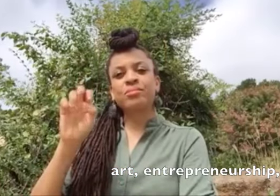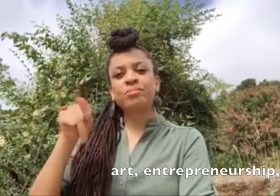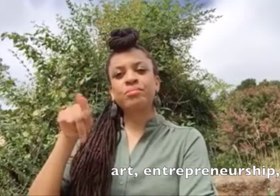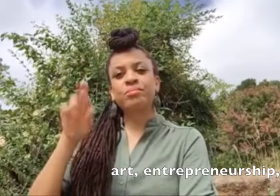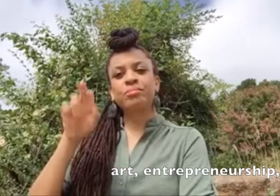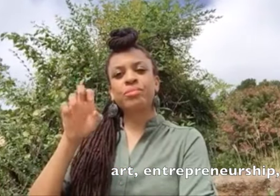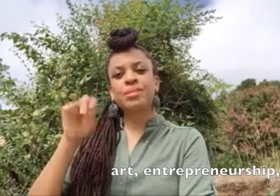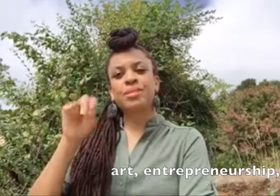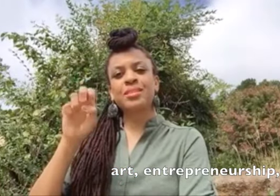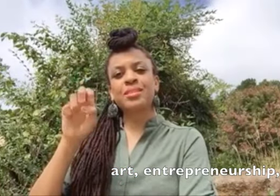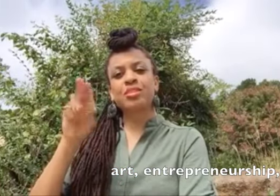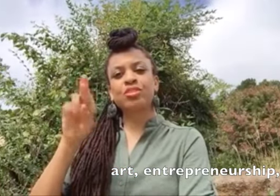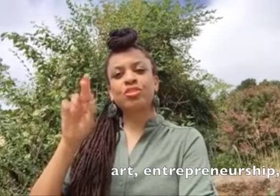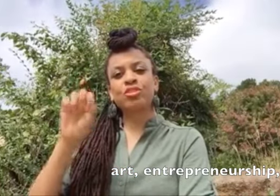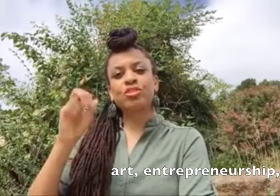entrepreneurship,